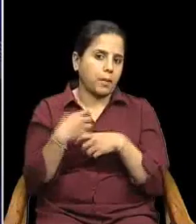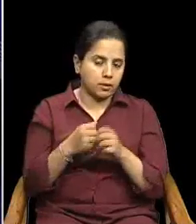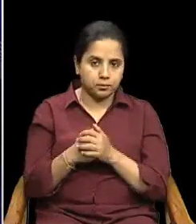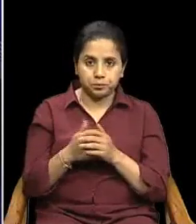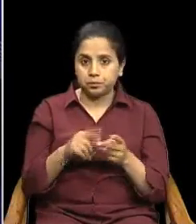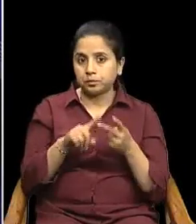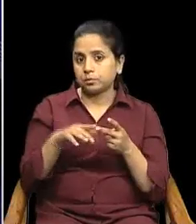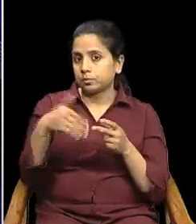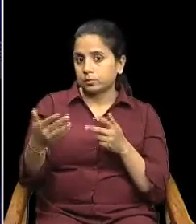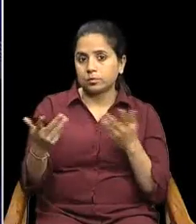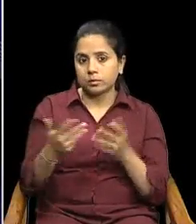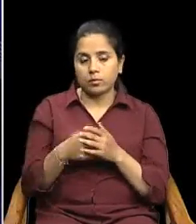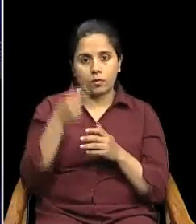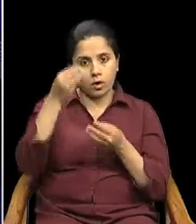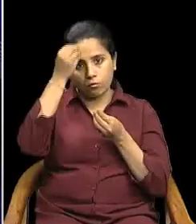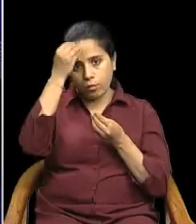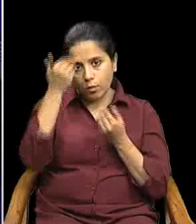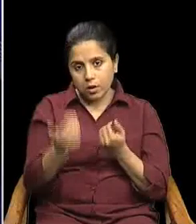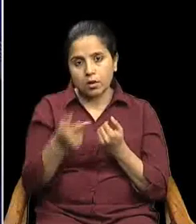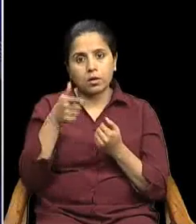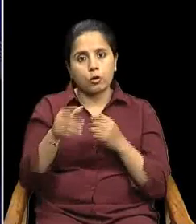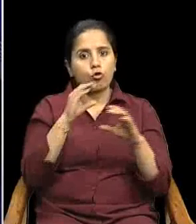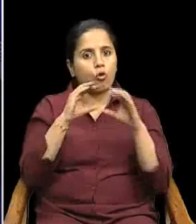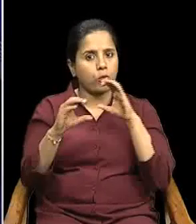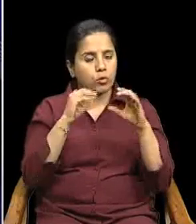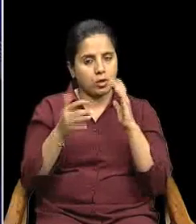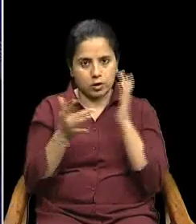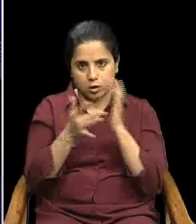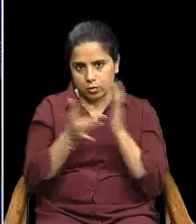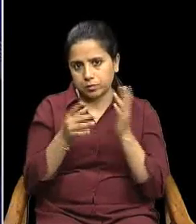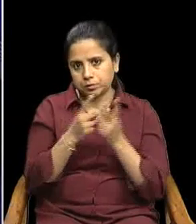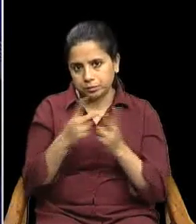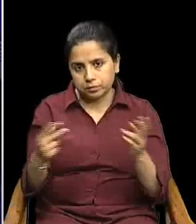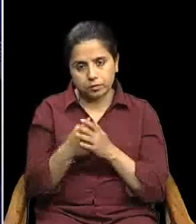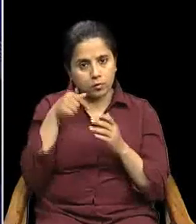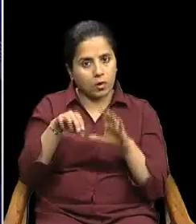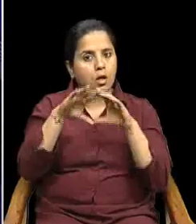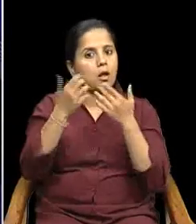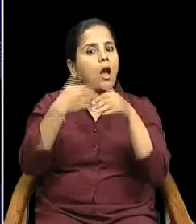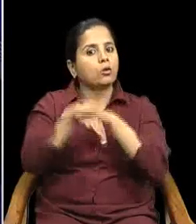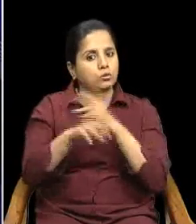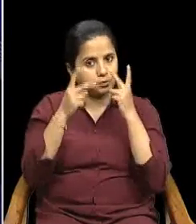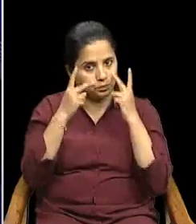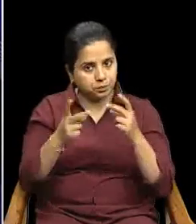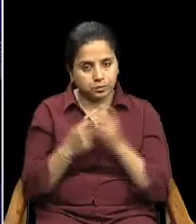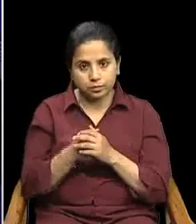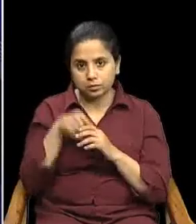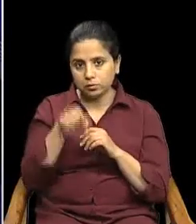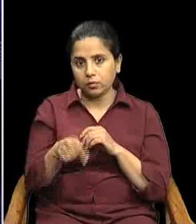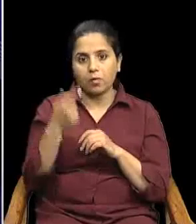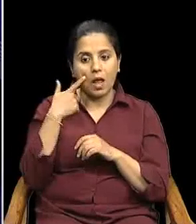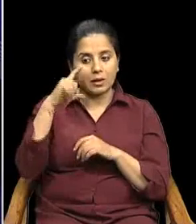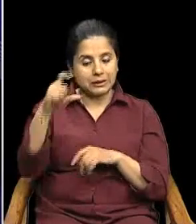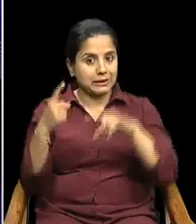next is your information and communication technology in the classroom. The